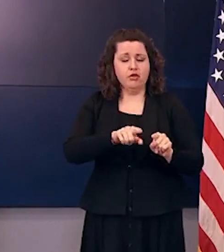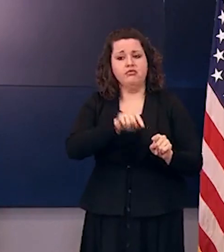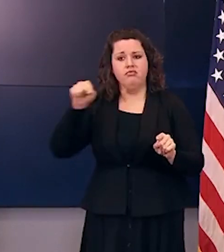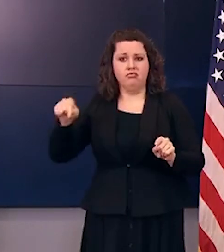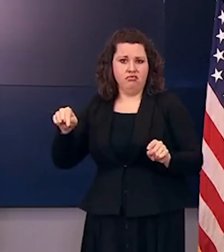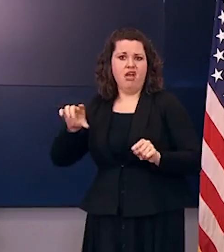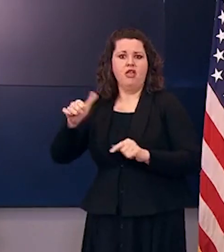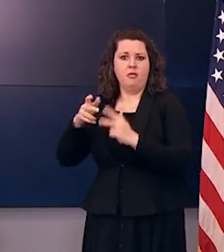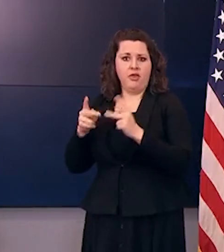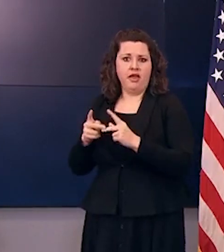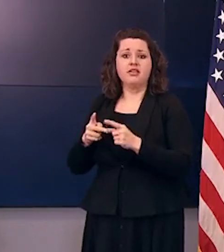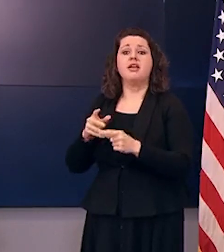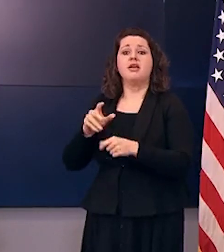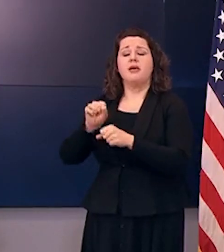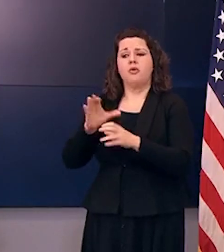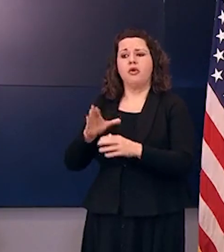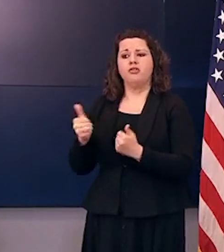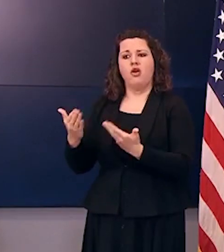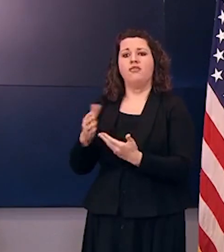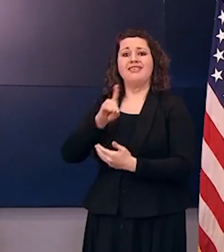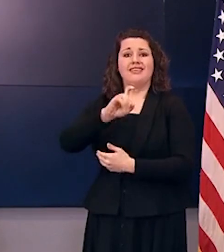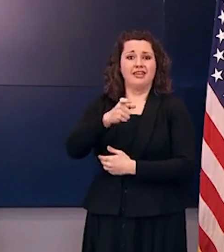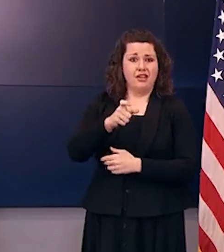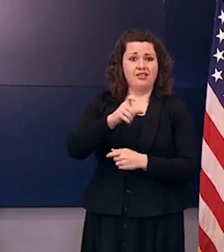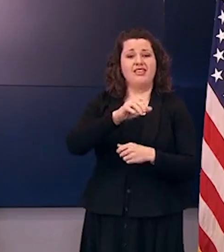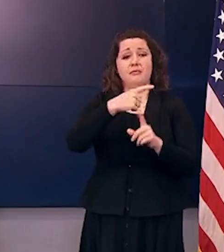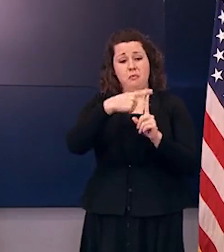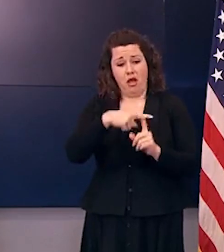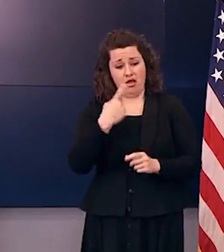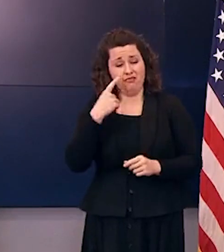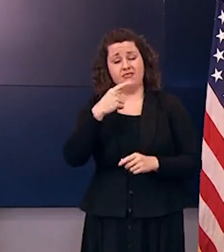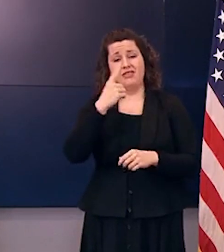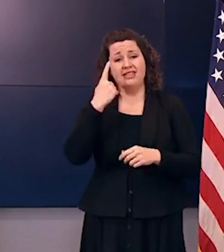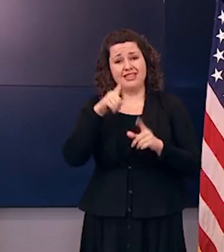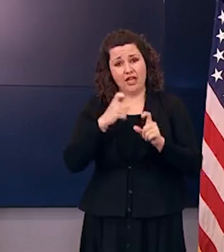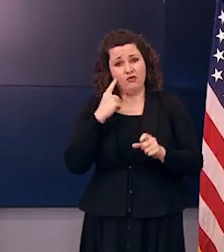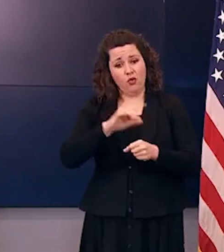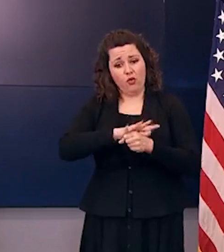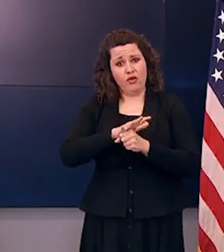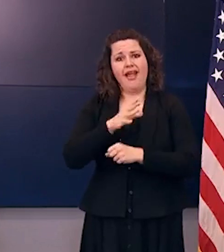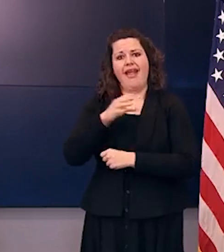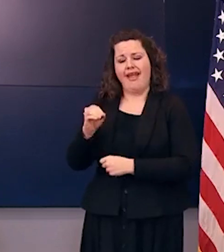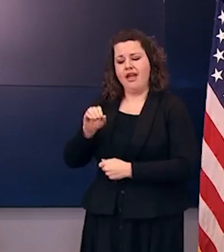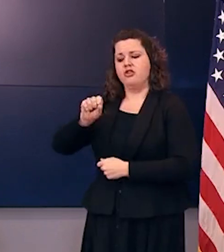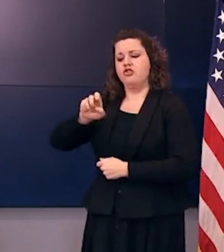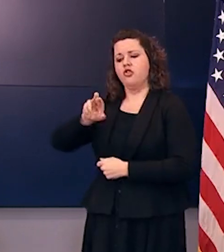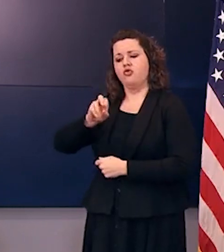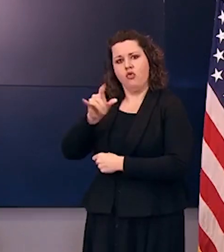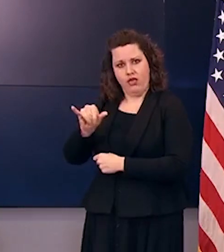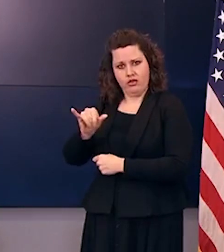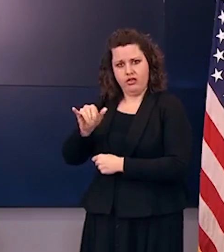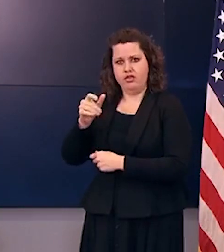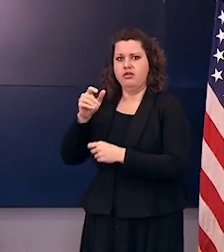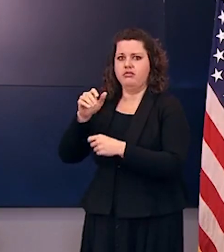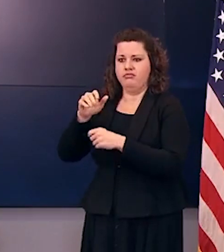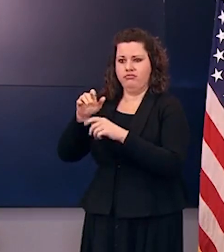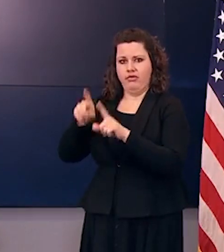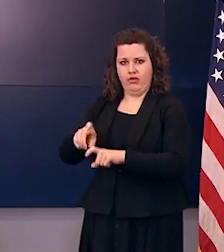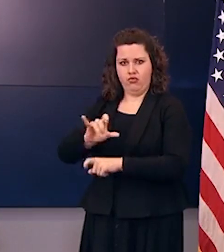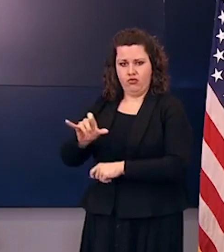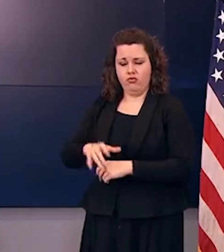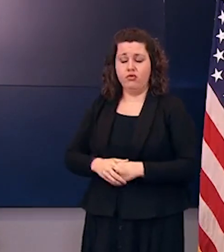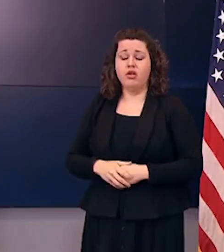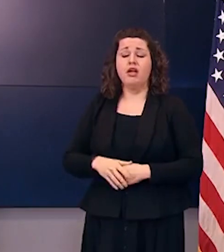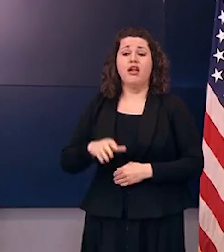offered both diagnostic and serology testing, as Governor Reynolds mentioned. Diagnostic testing will let